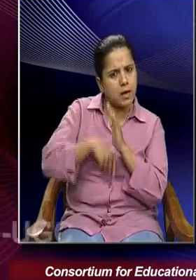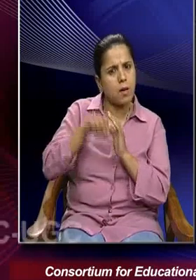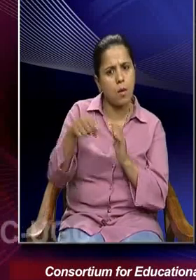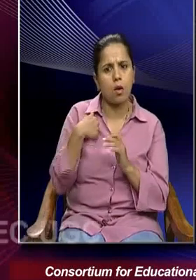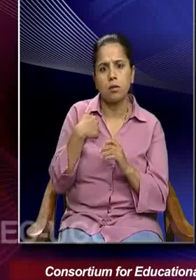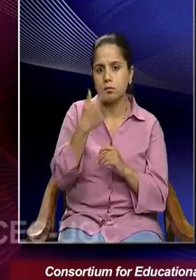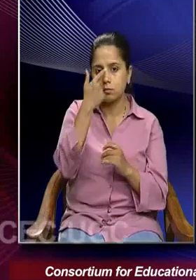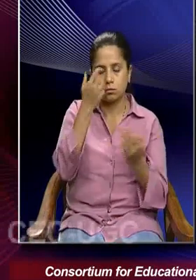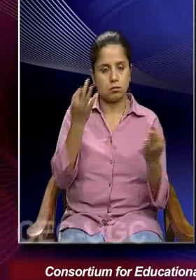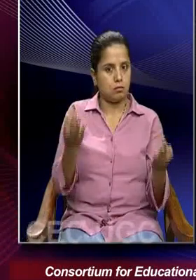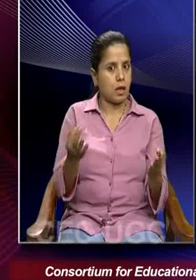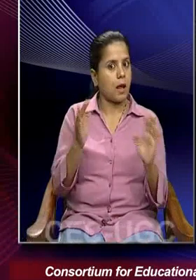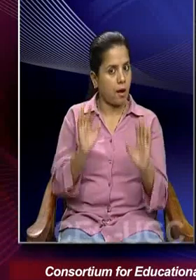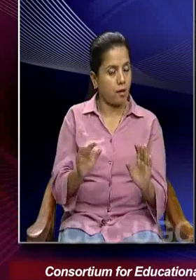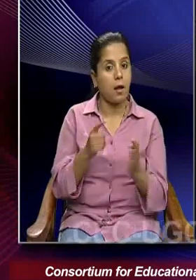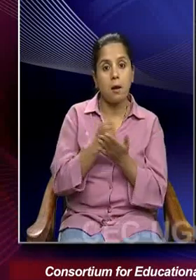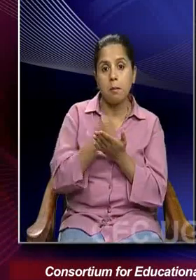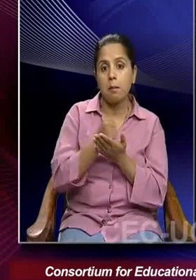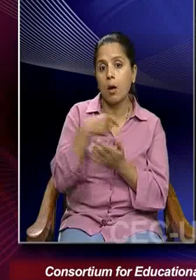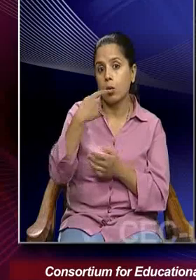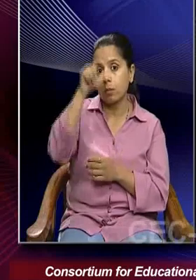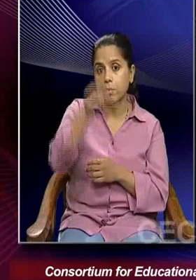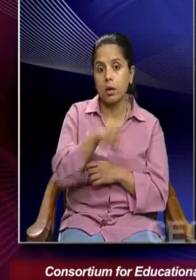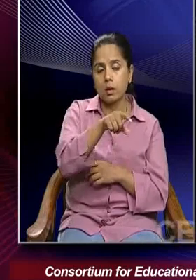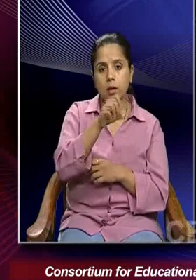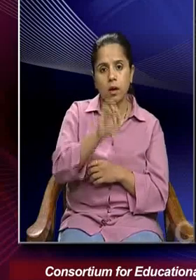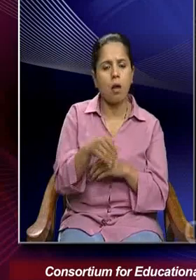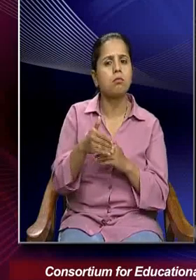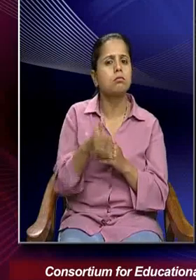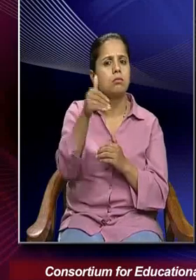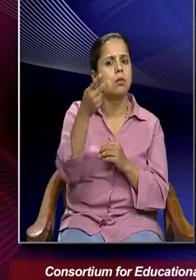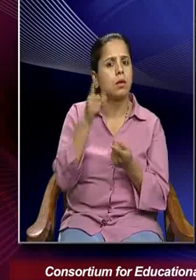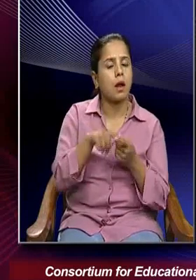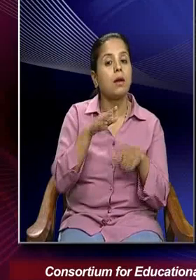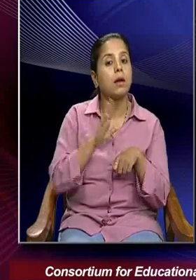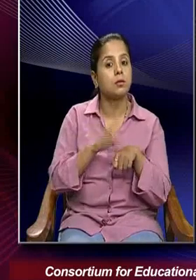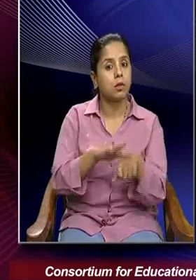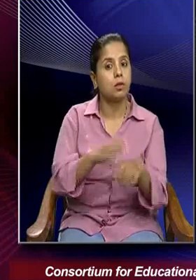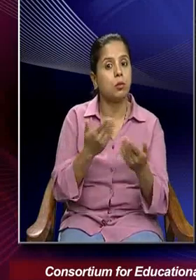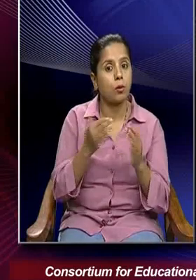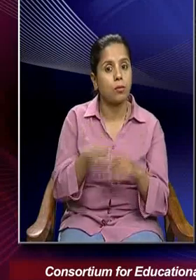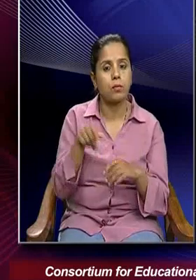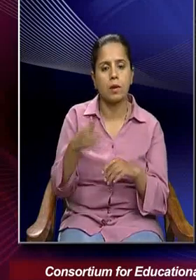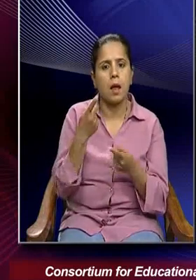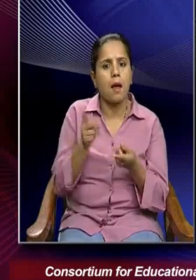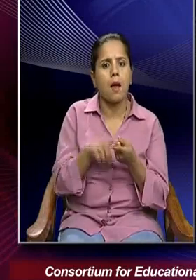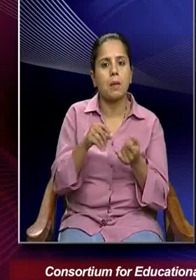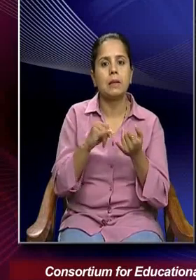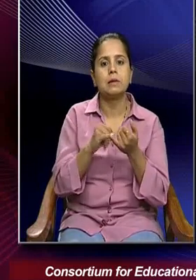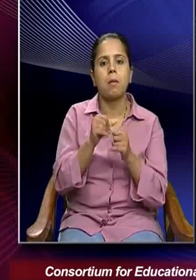Dhyan, the practitioner can eventually experience moments of